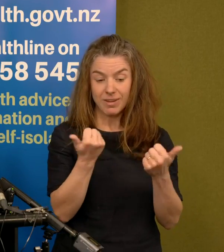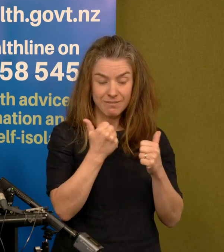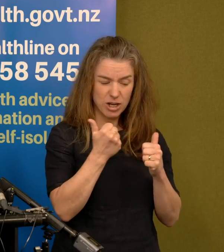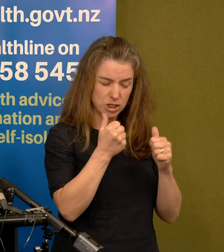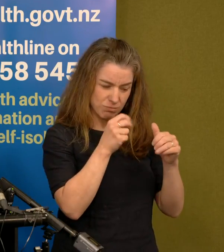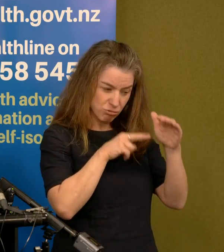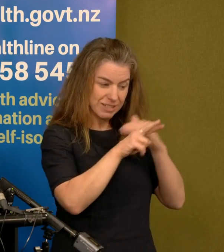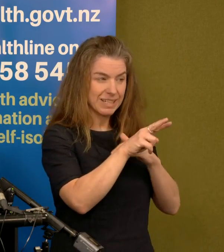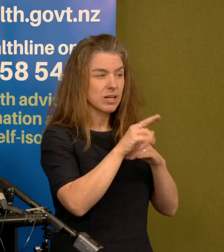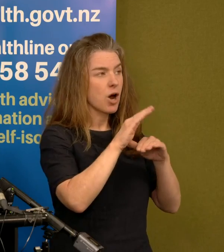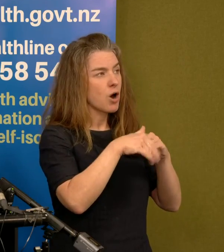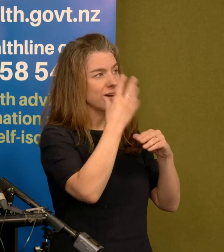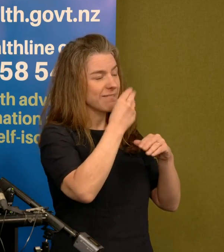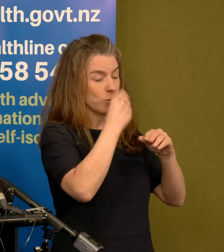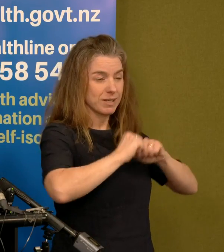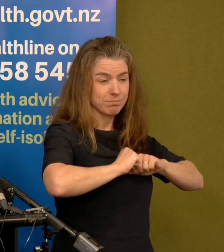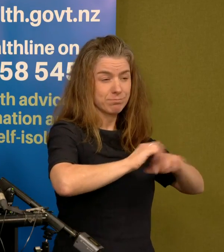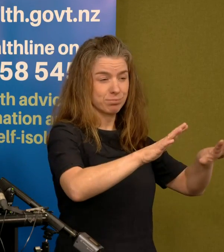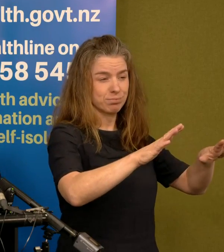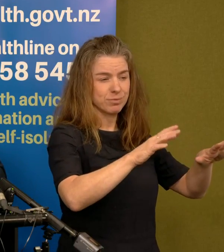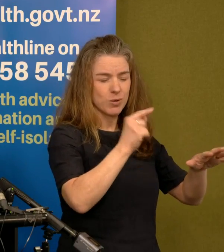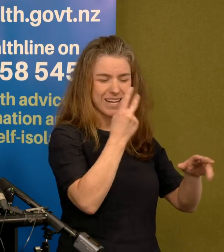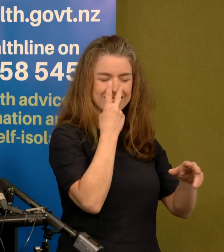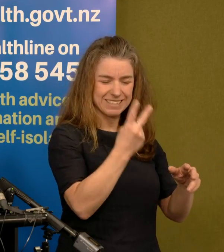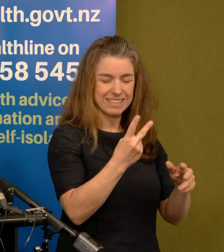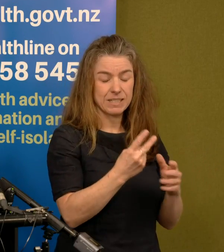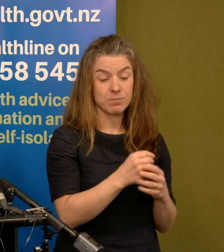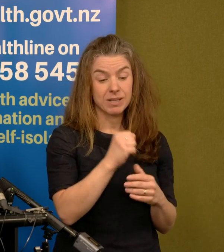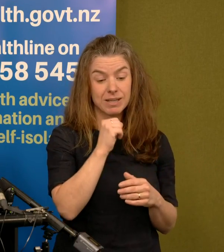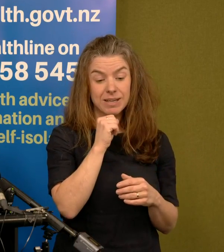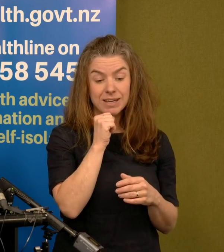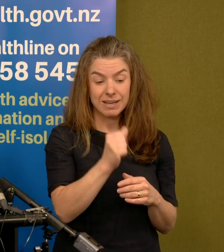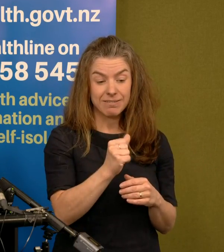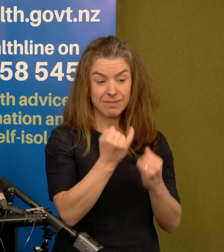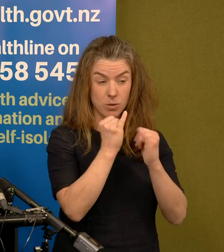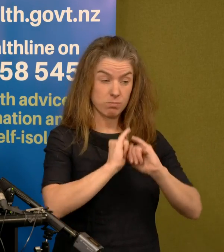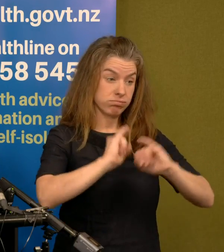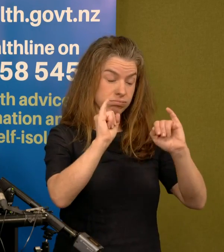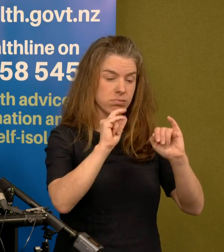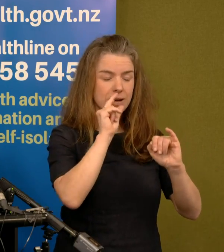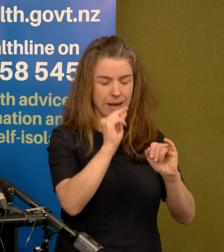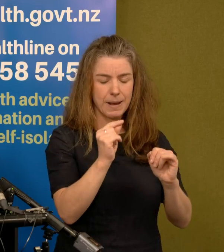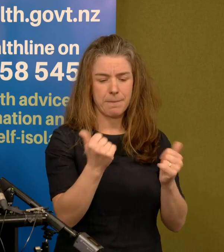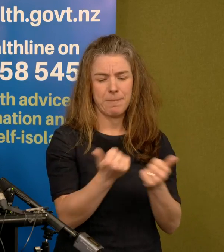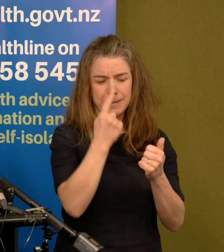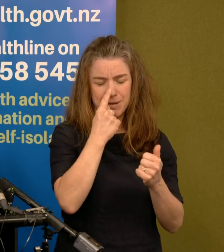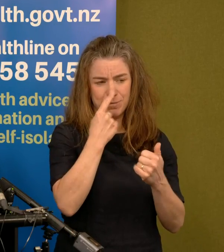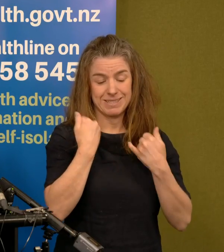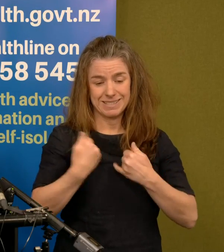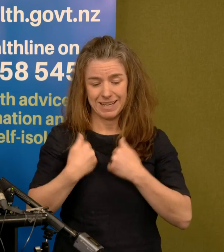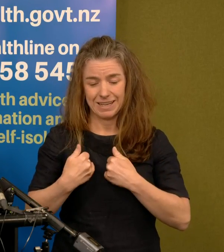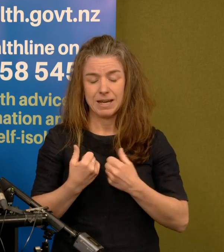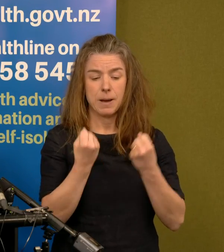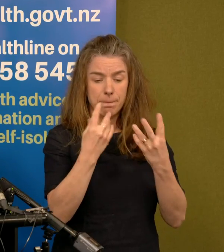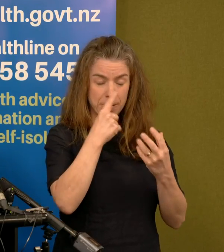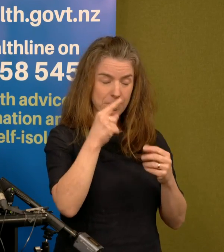New Zealand in the past, and in worst case scenarios you can see large numbers of infections, large numbers of hospitalisations and high numbers of